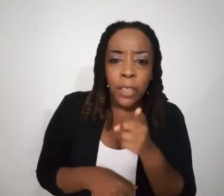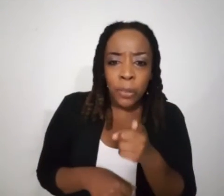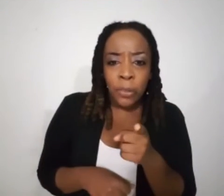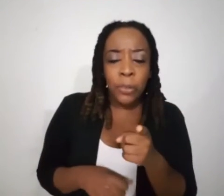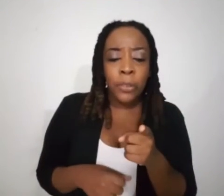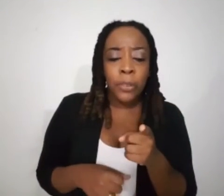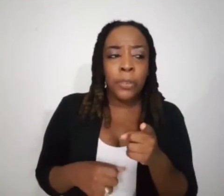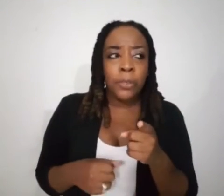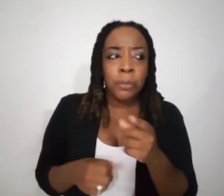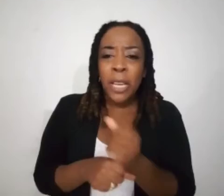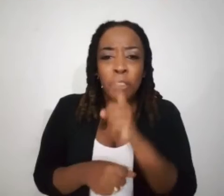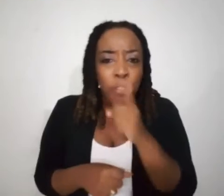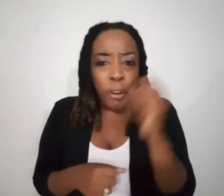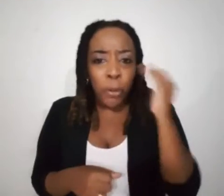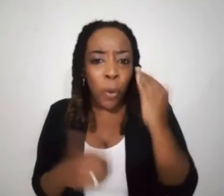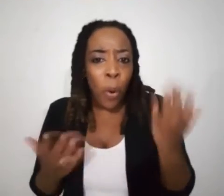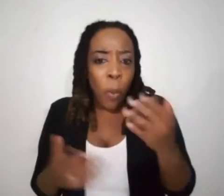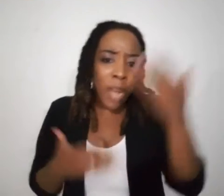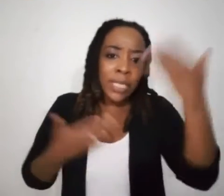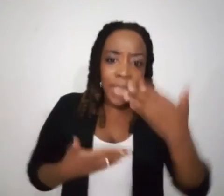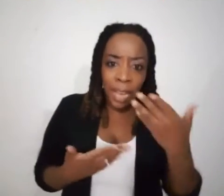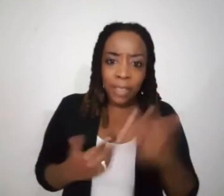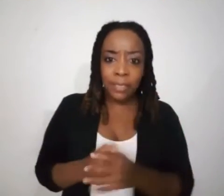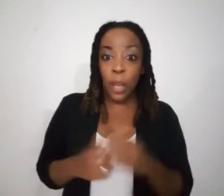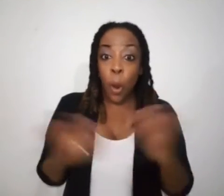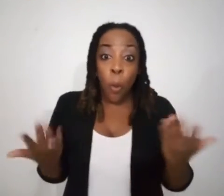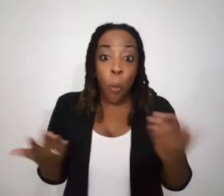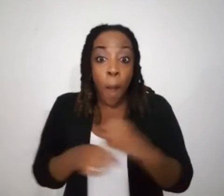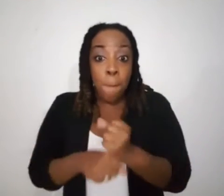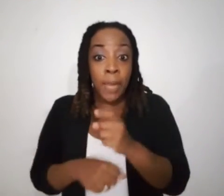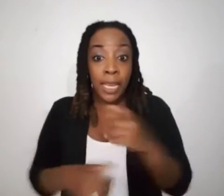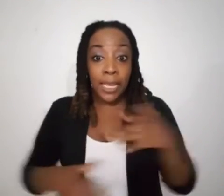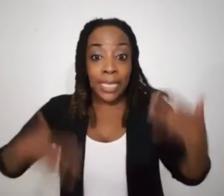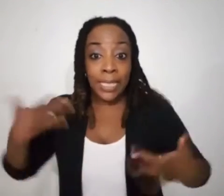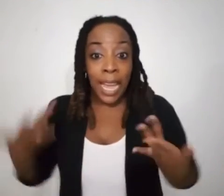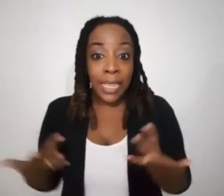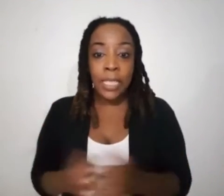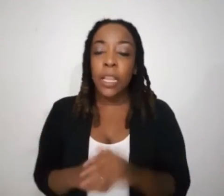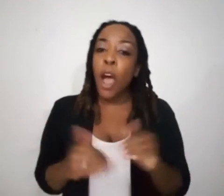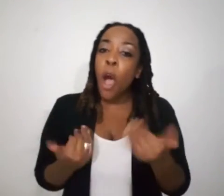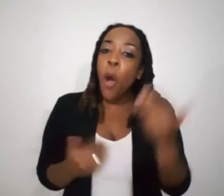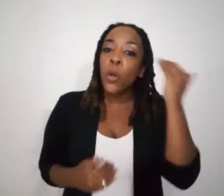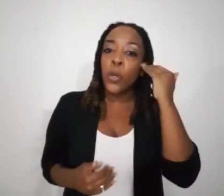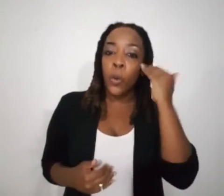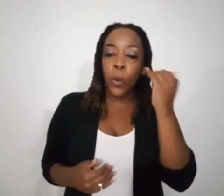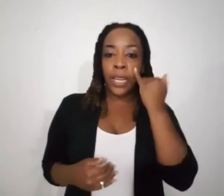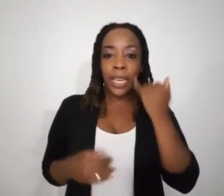really only get to know that if you spend a lot of time with